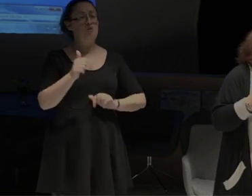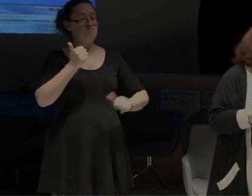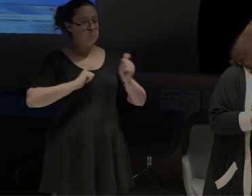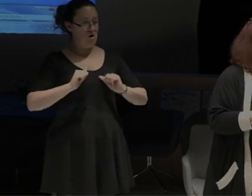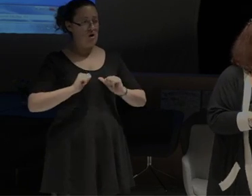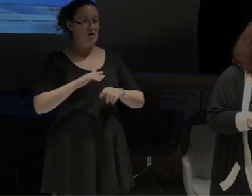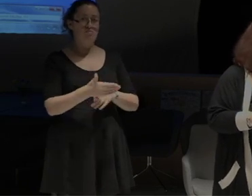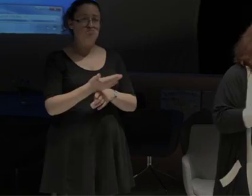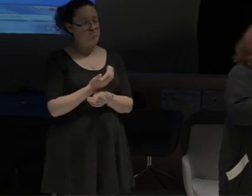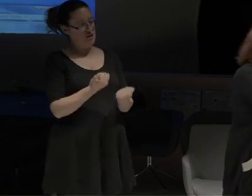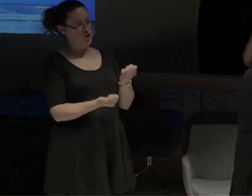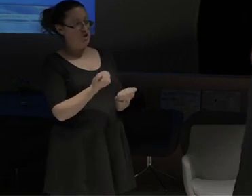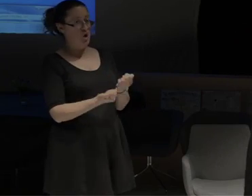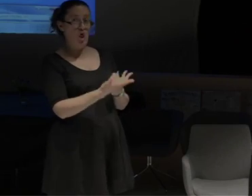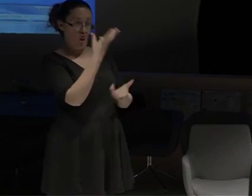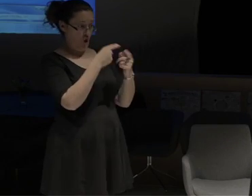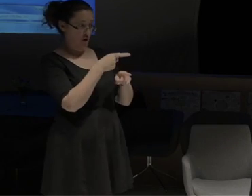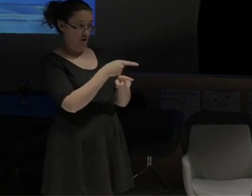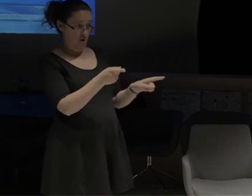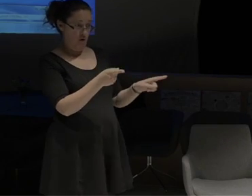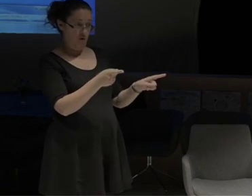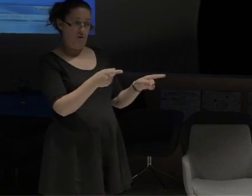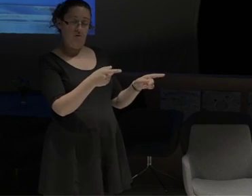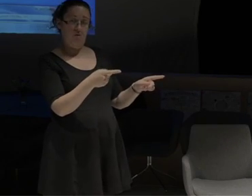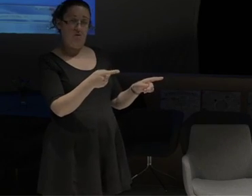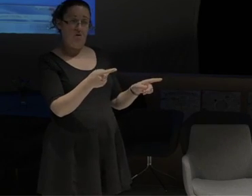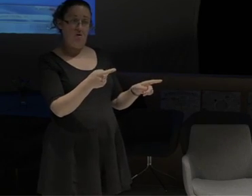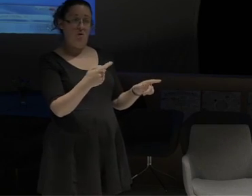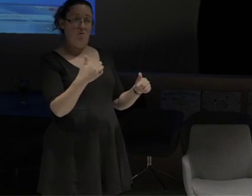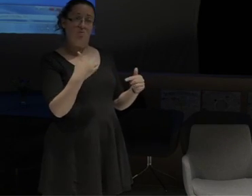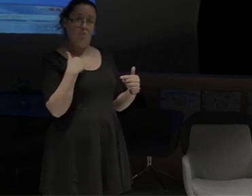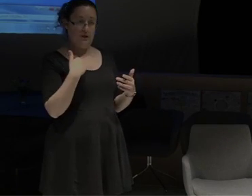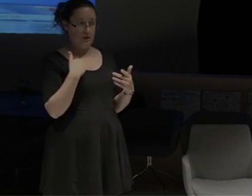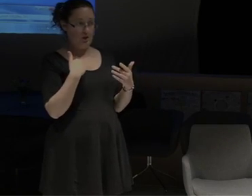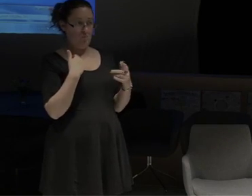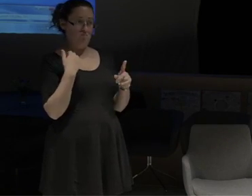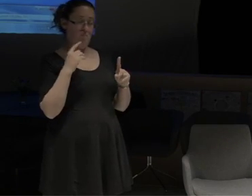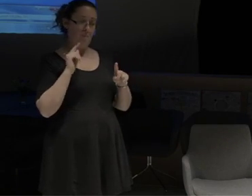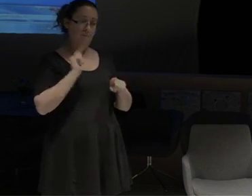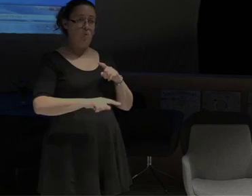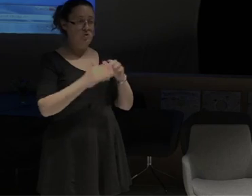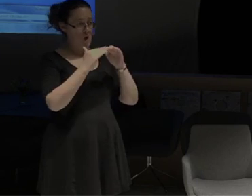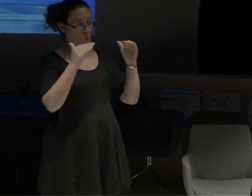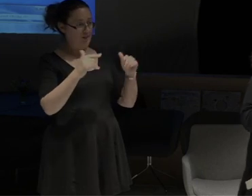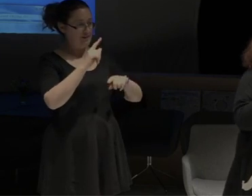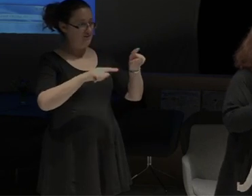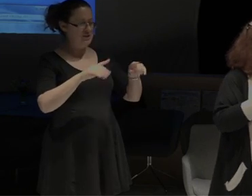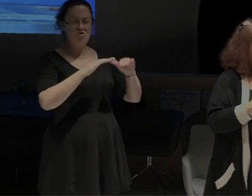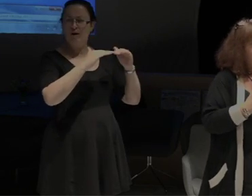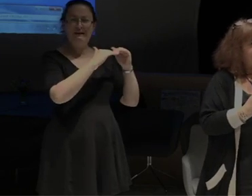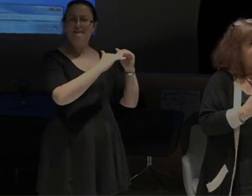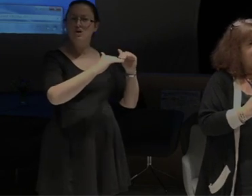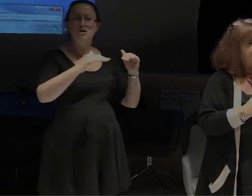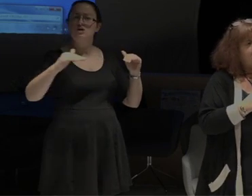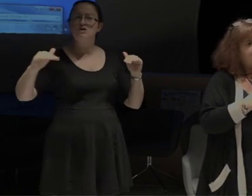heard about learners, which seems to be the dominant place that we put equality and diversity as opposed to evenly. We heard